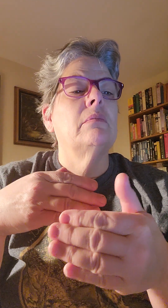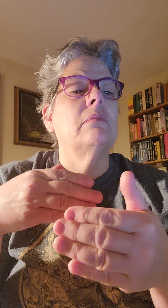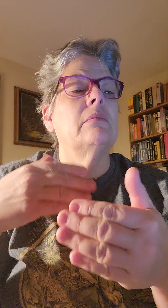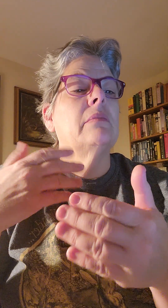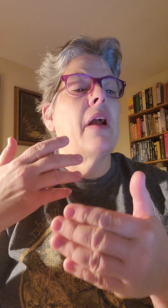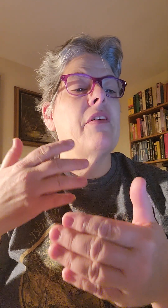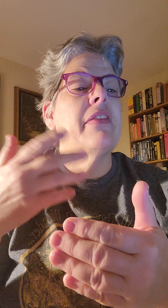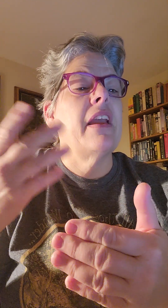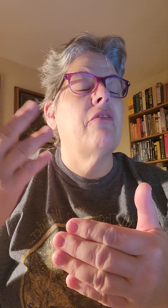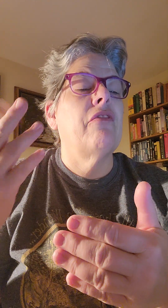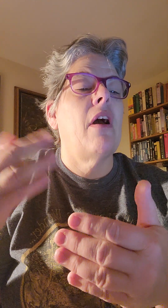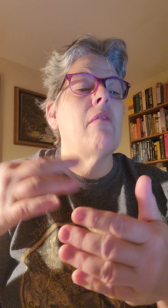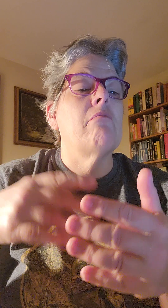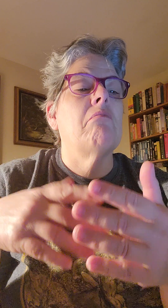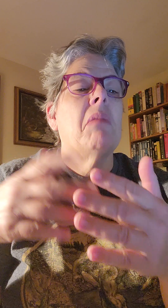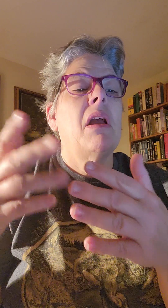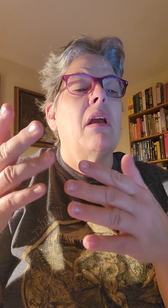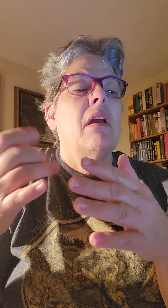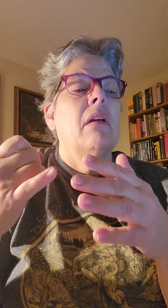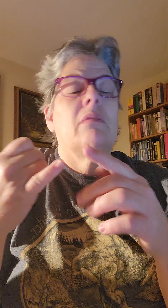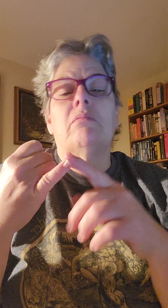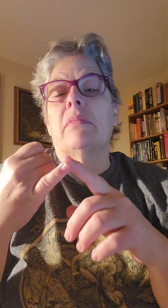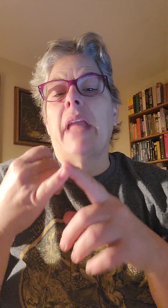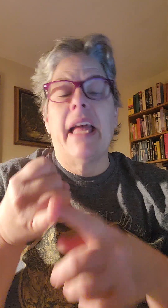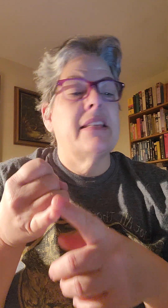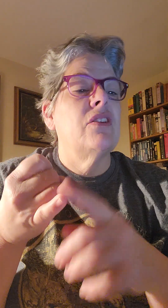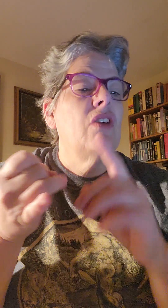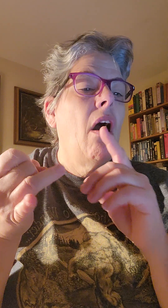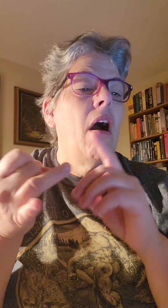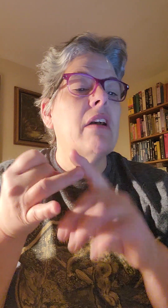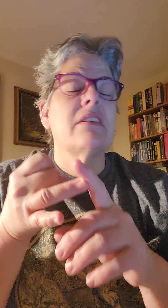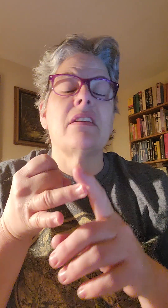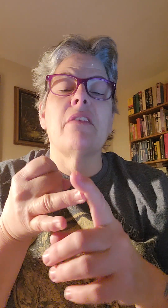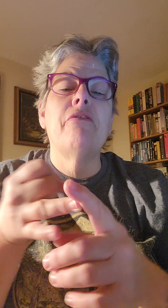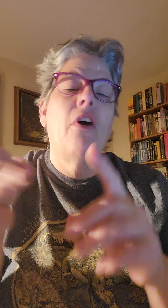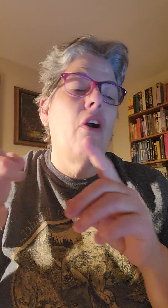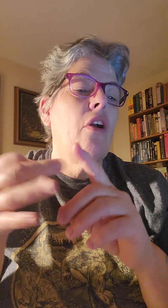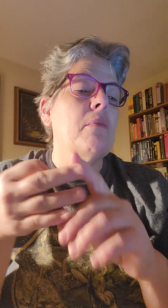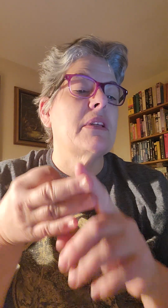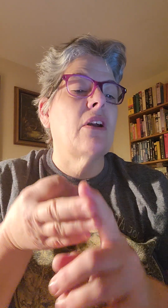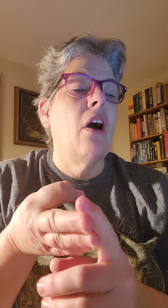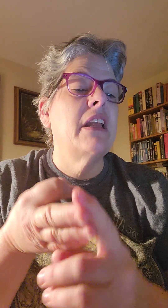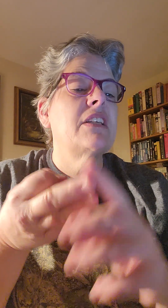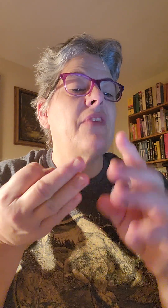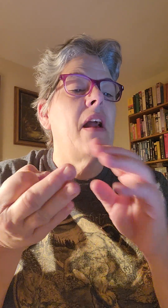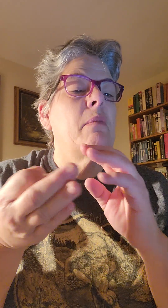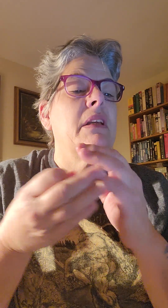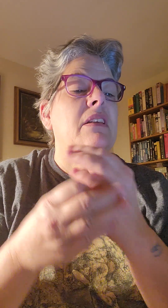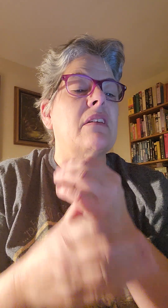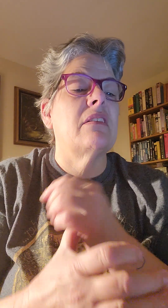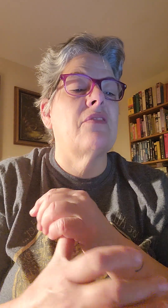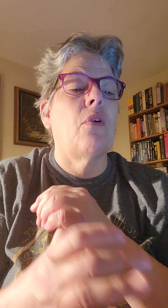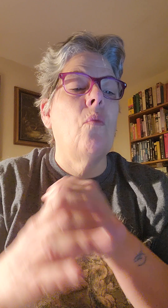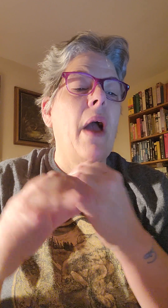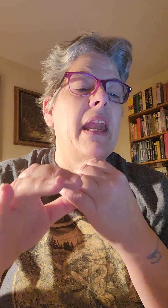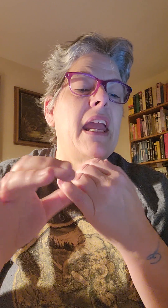Everything from cats and dogs to the farm to Connie's family to different weddings